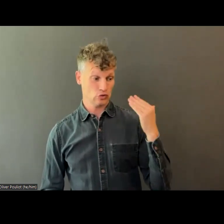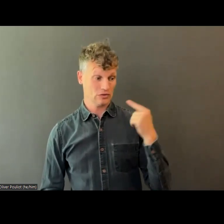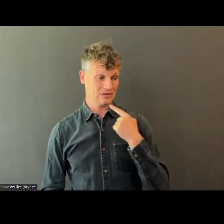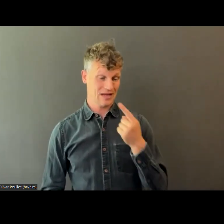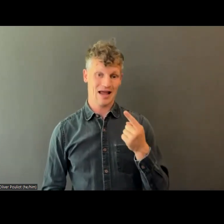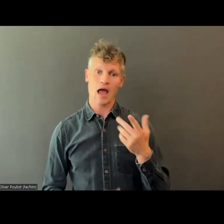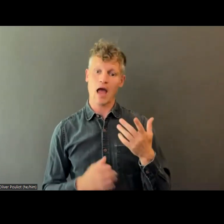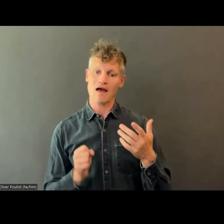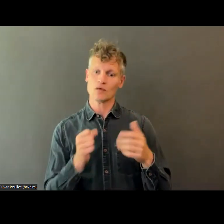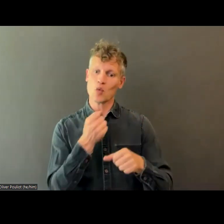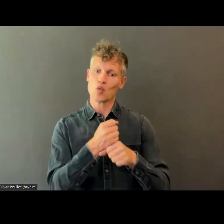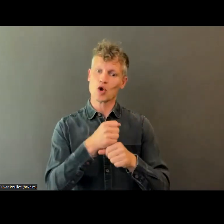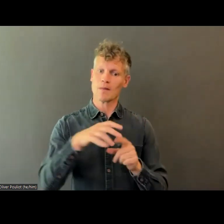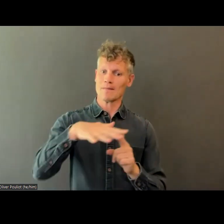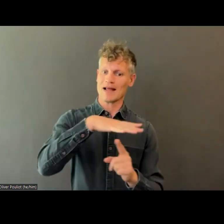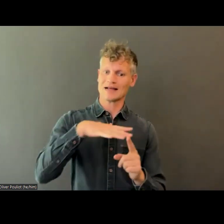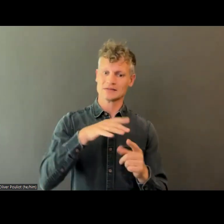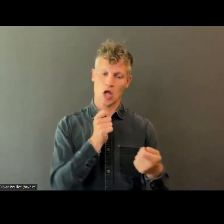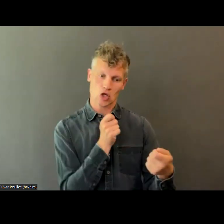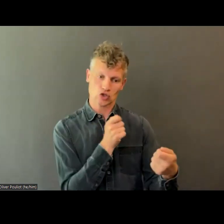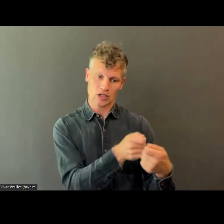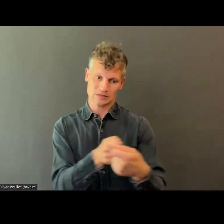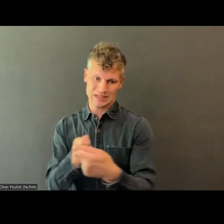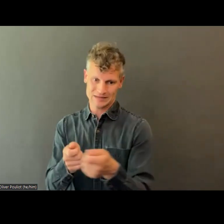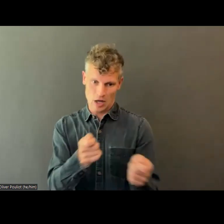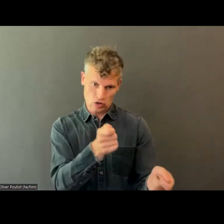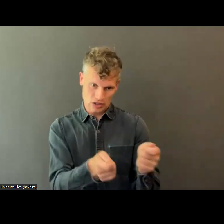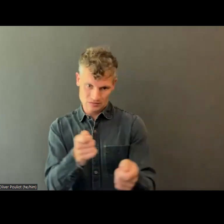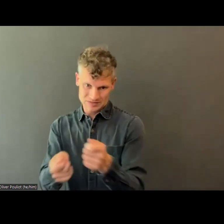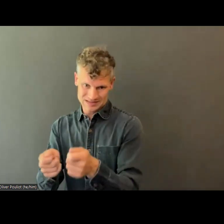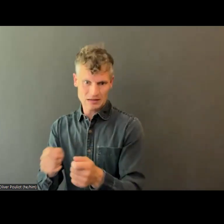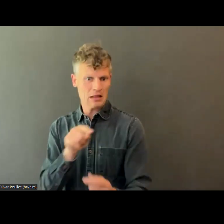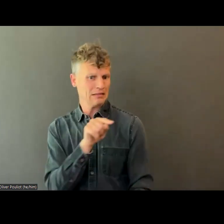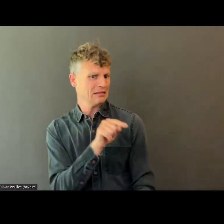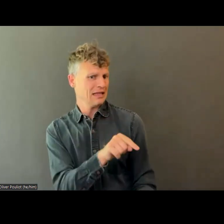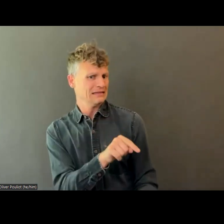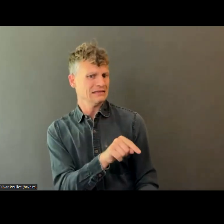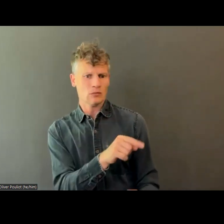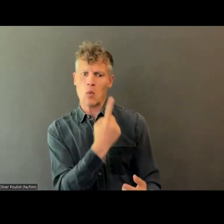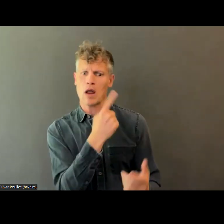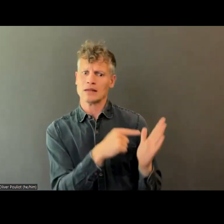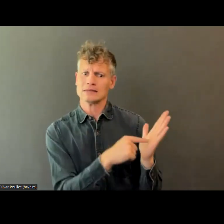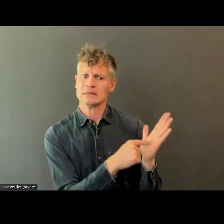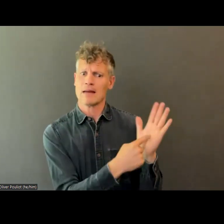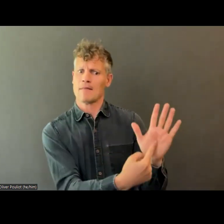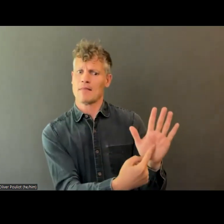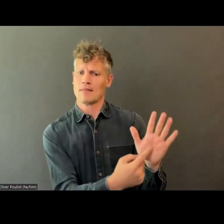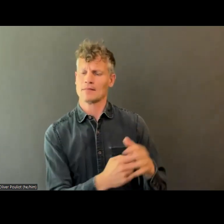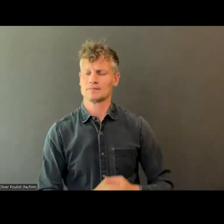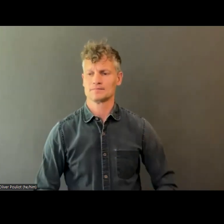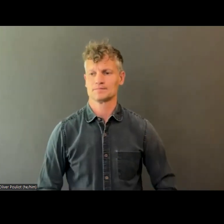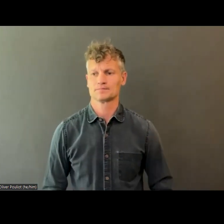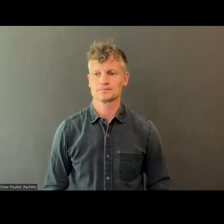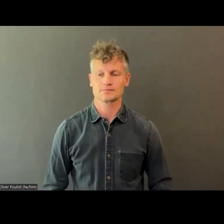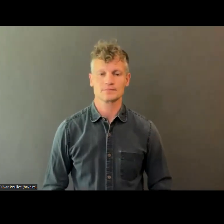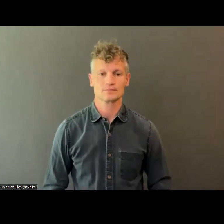all that does is it allows us to assess the different capabilities that third parties bring and use criteria that